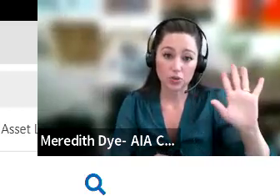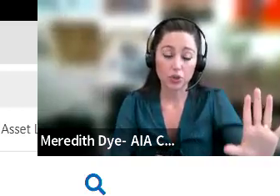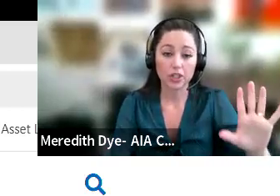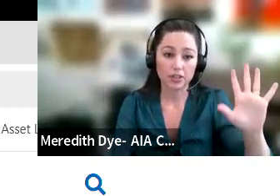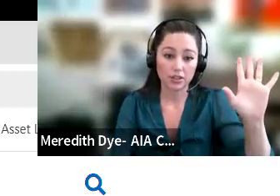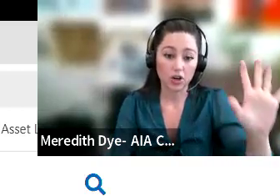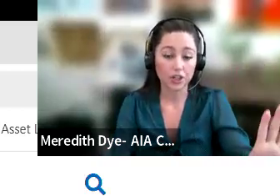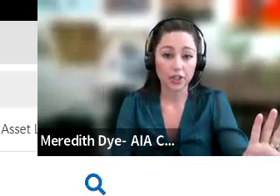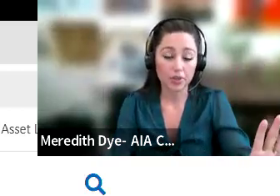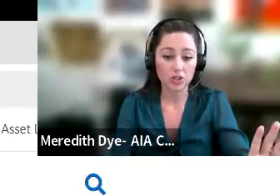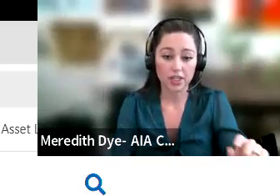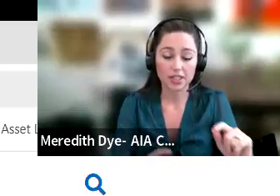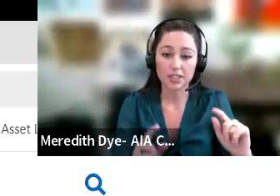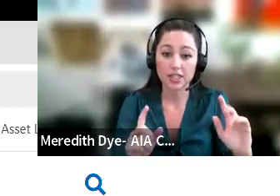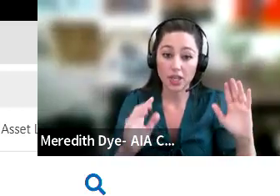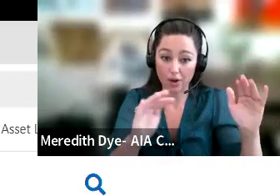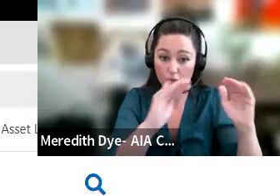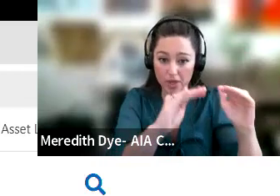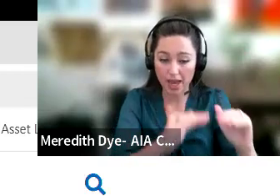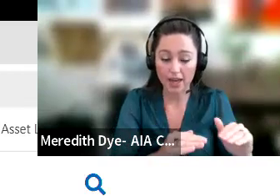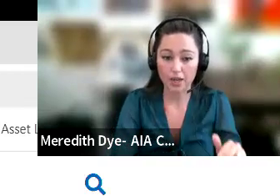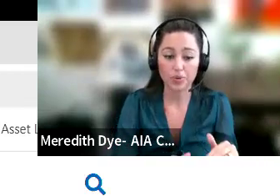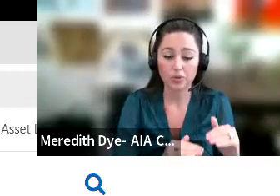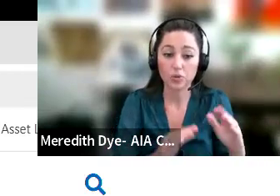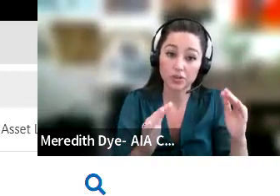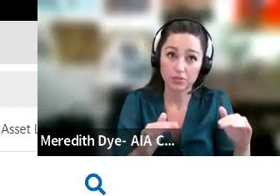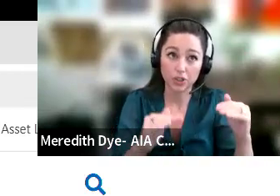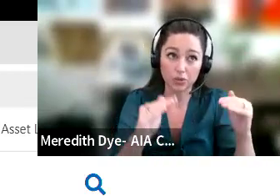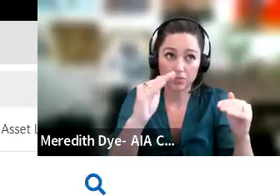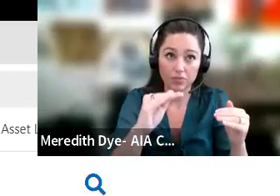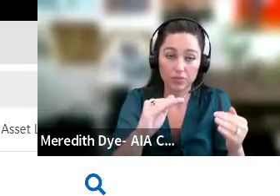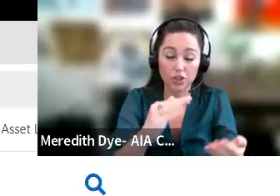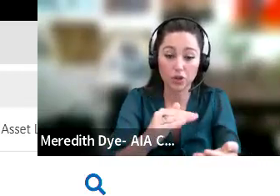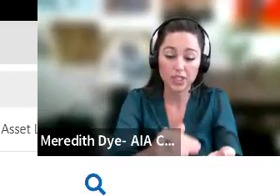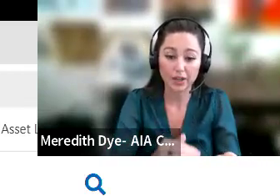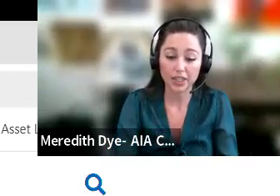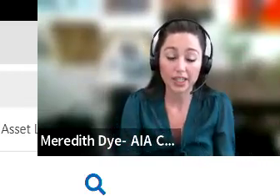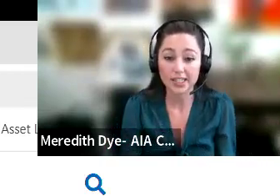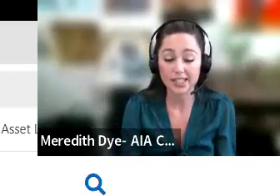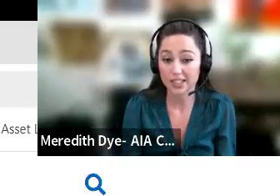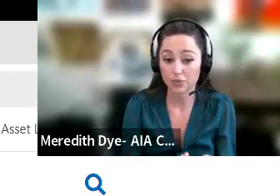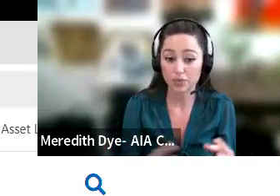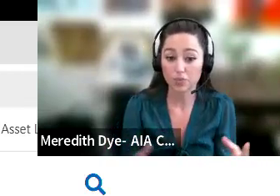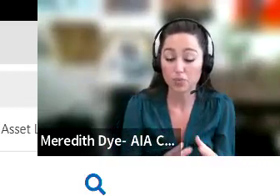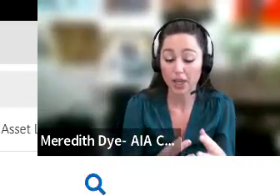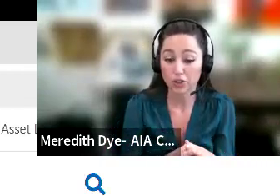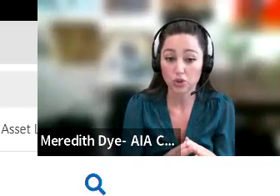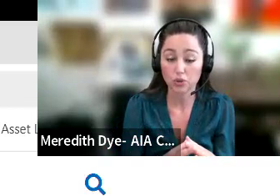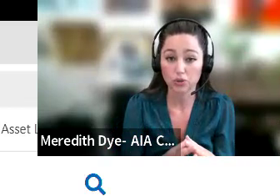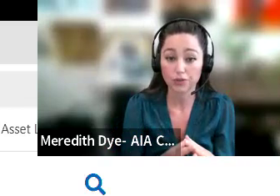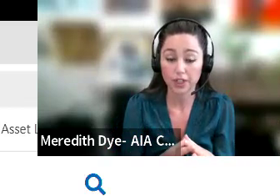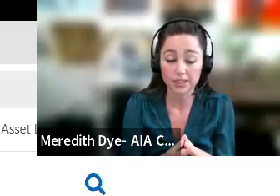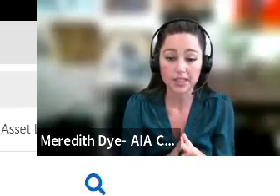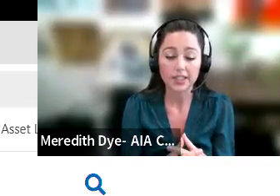the price you put on your image list is how we add up or, go down the list to make